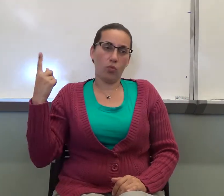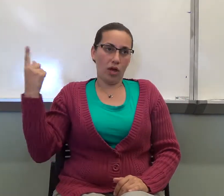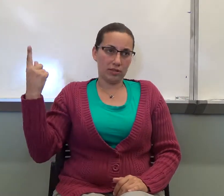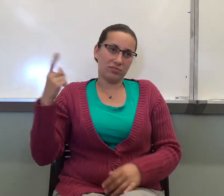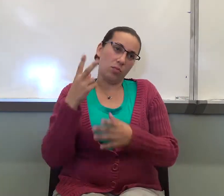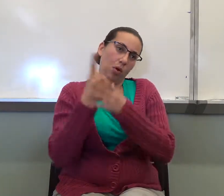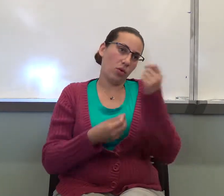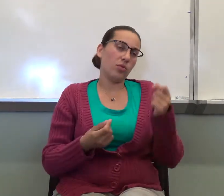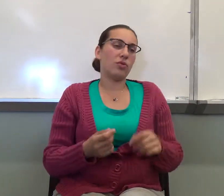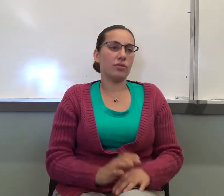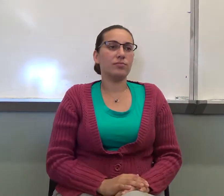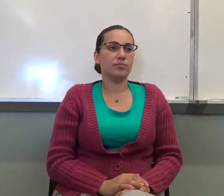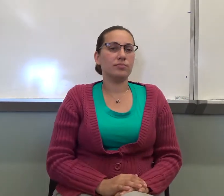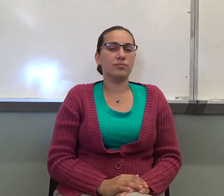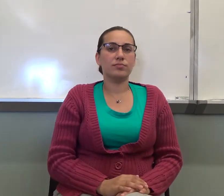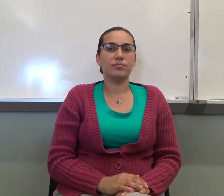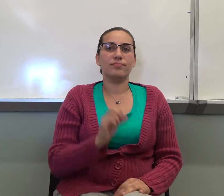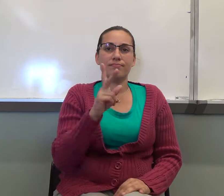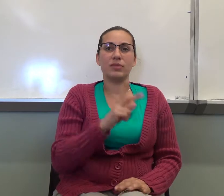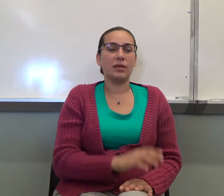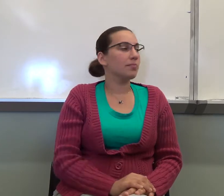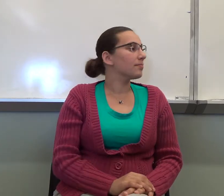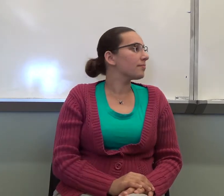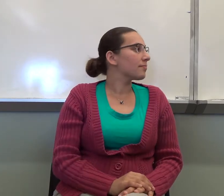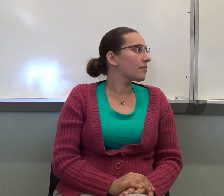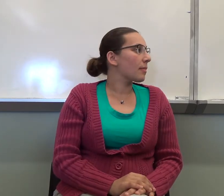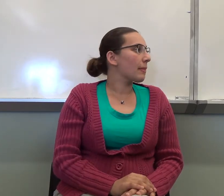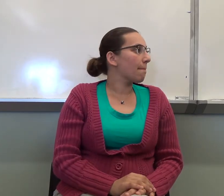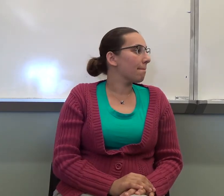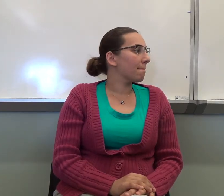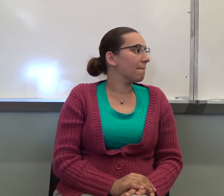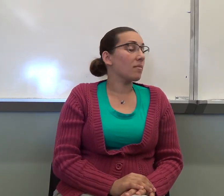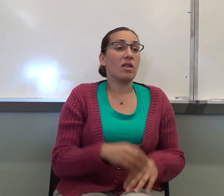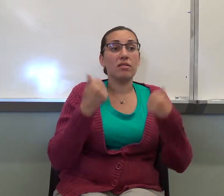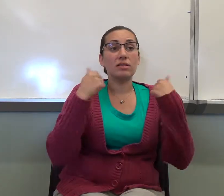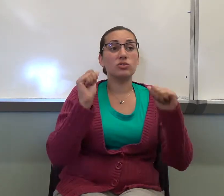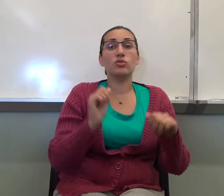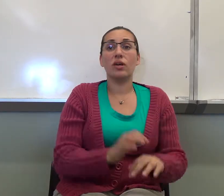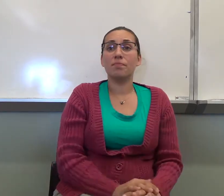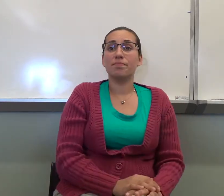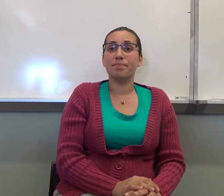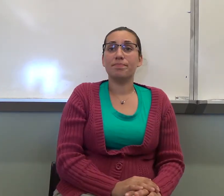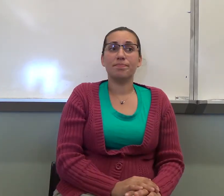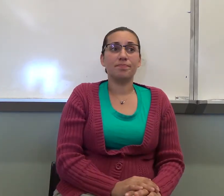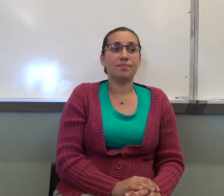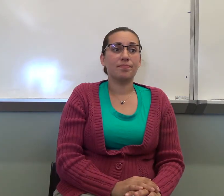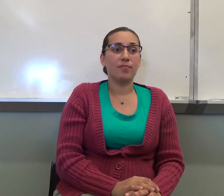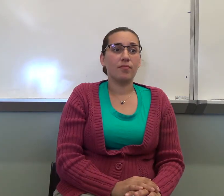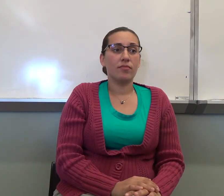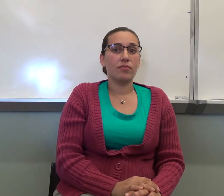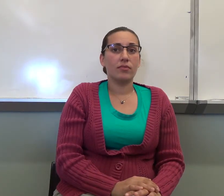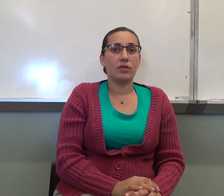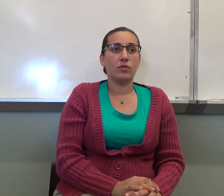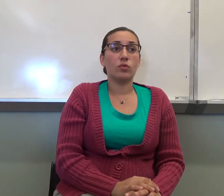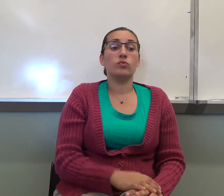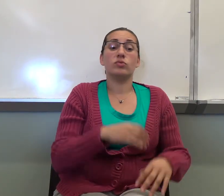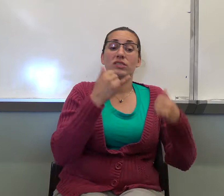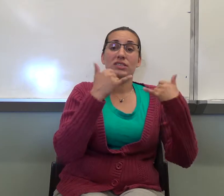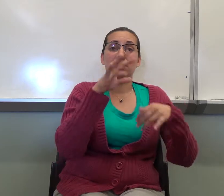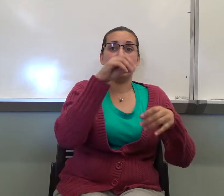the properties and numbers. Okay. Well, let's do it. Let's start off with that. We're still in 11.1. We're on